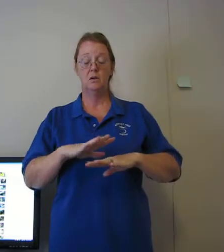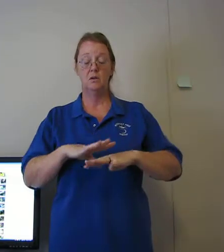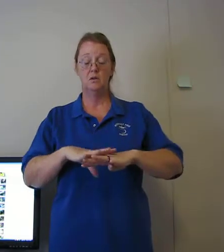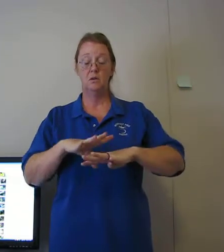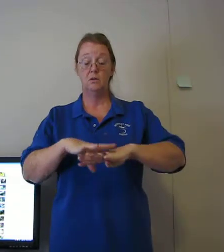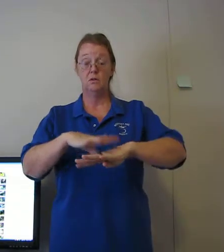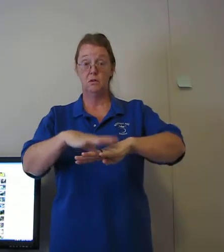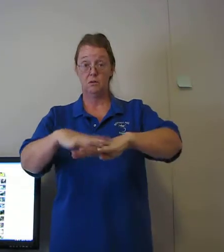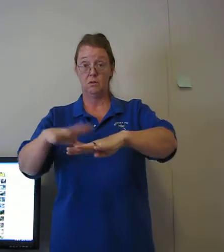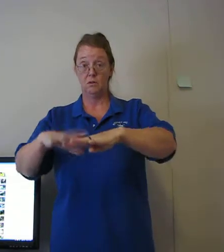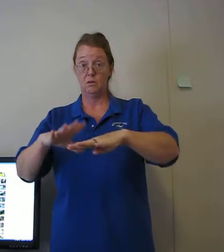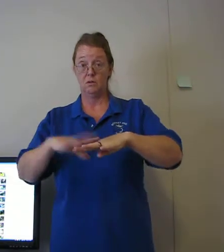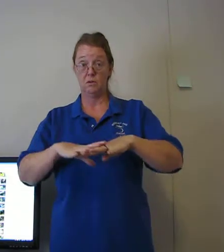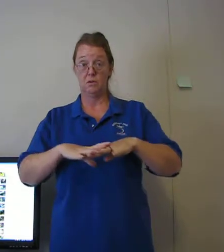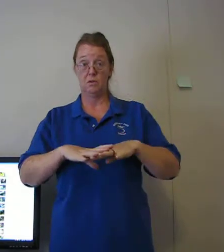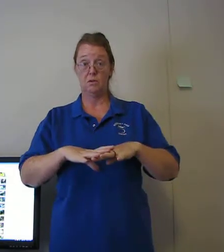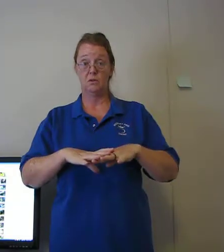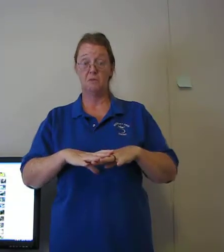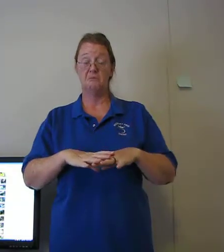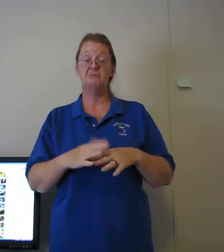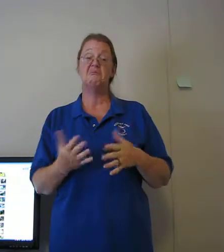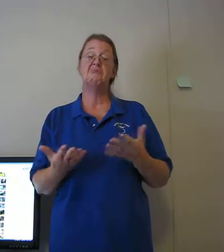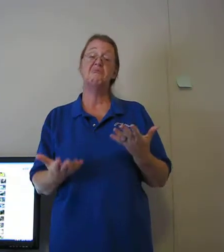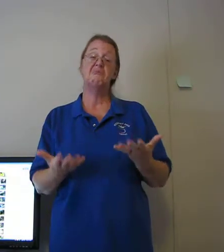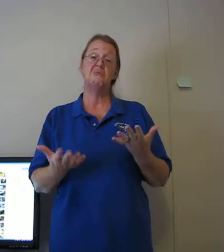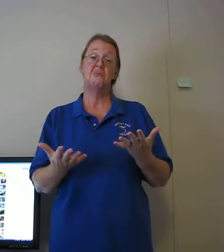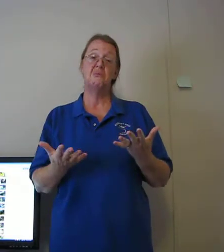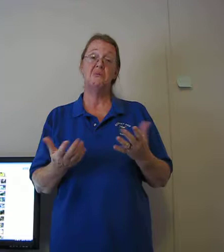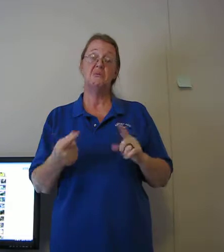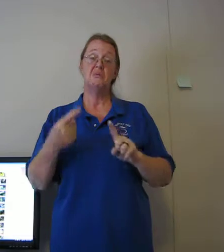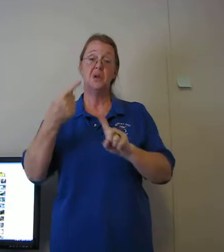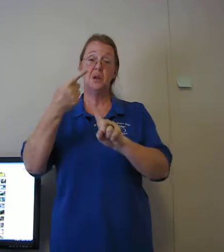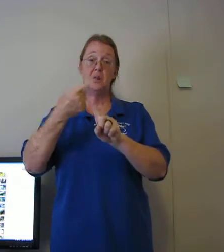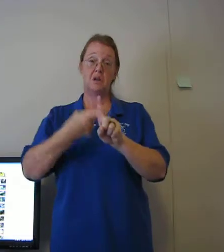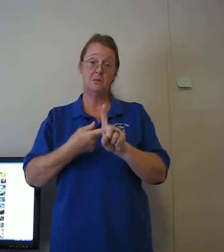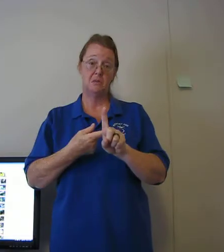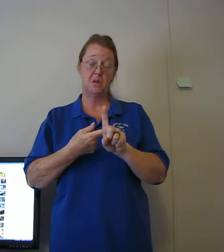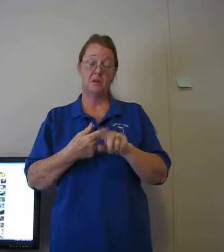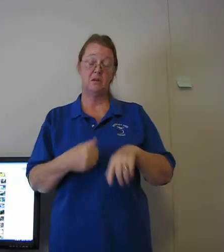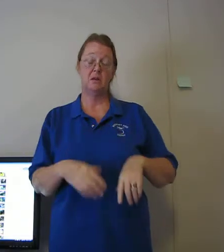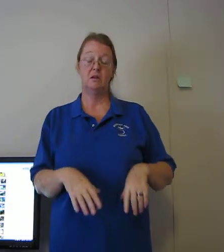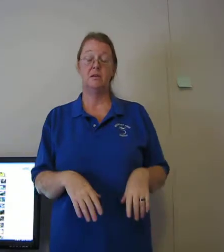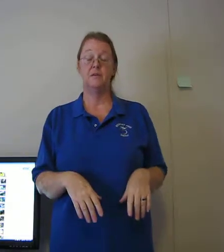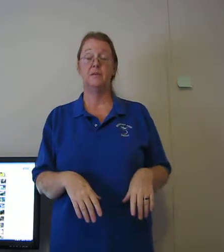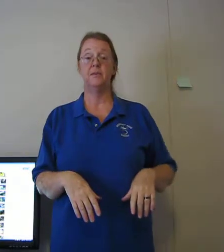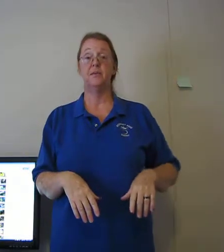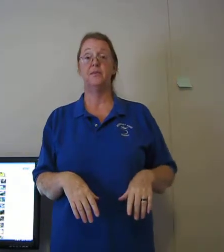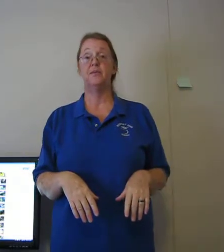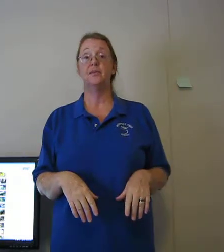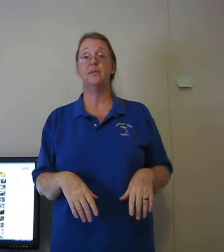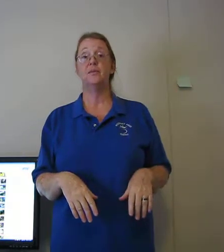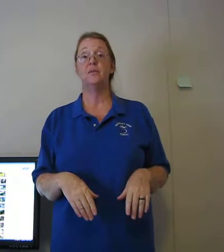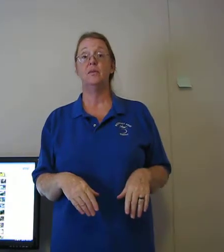Until they hatch 10 to 15 days later. The newly hatched trout swim down through the slats into the basin